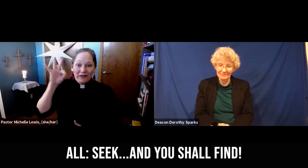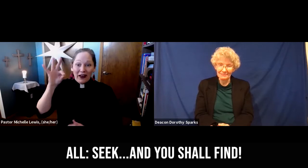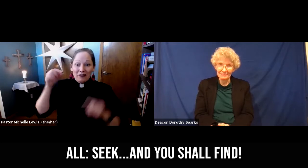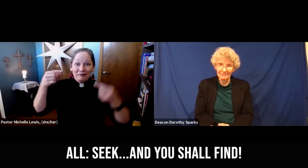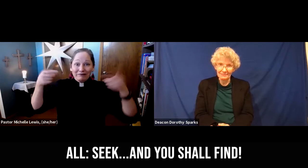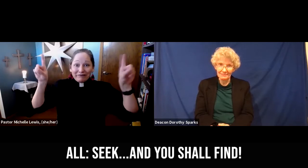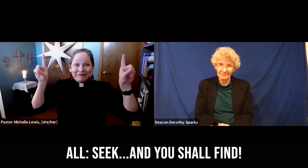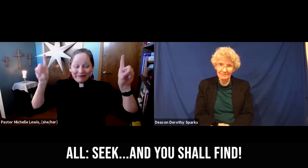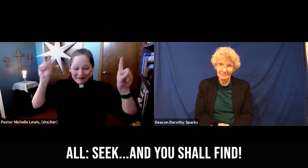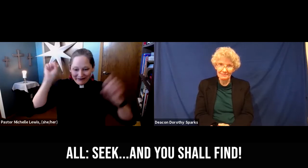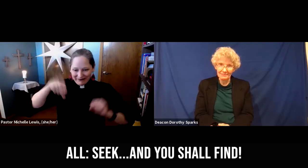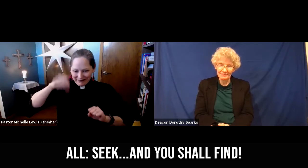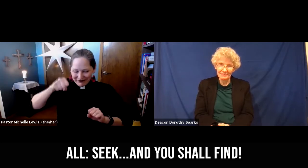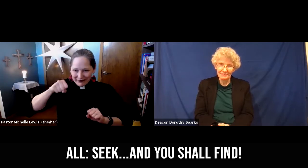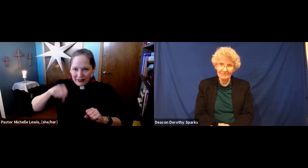find.